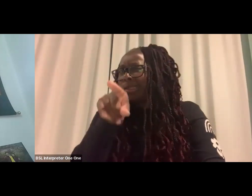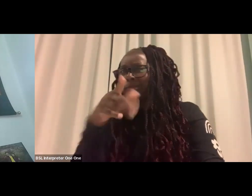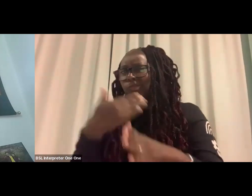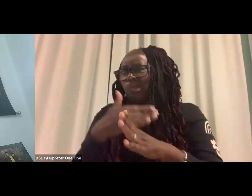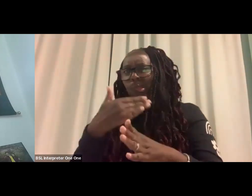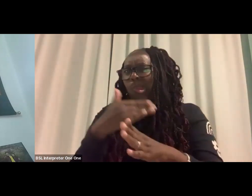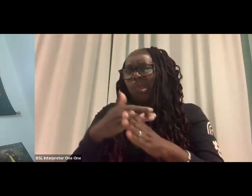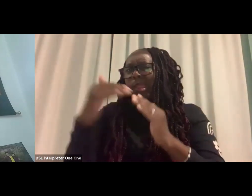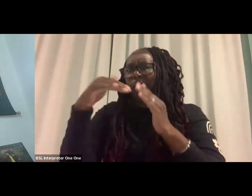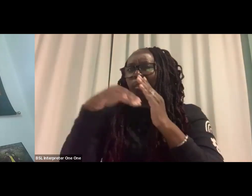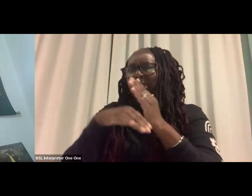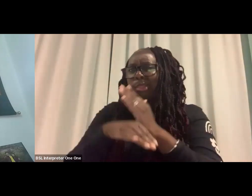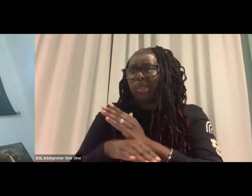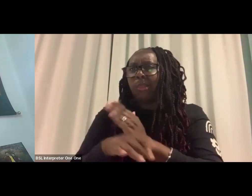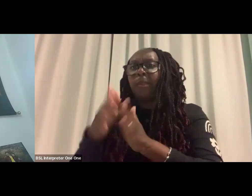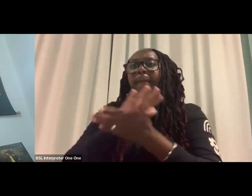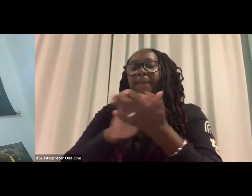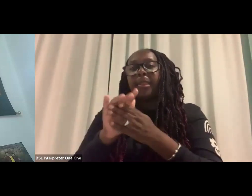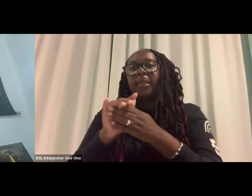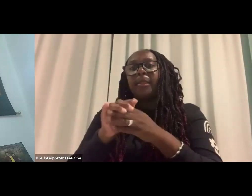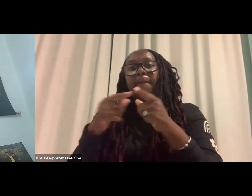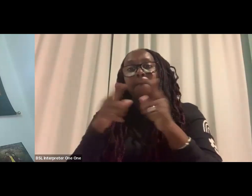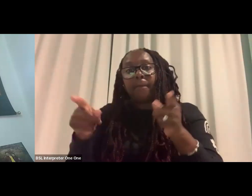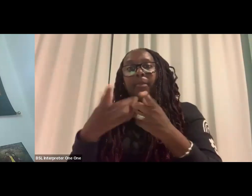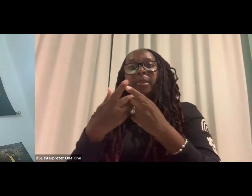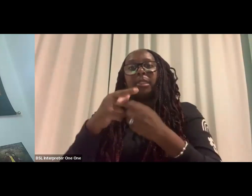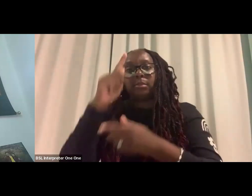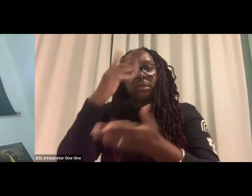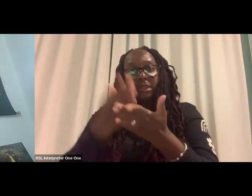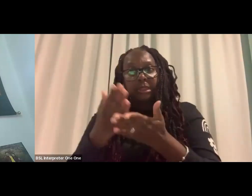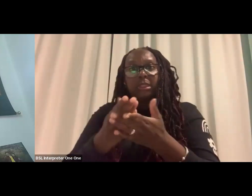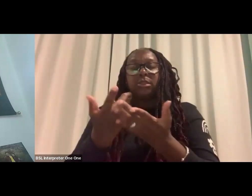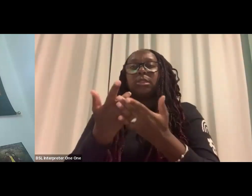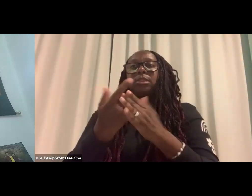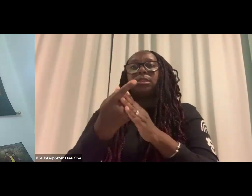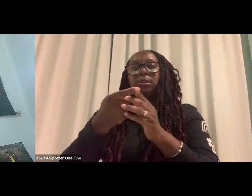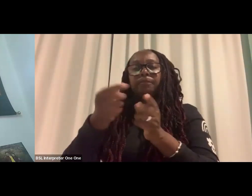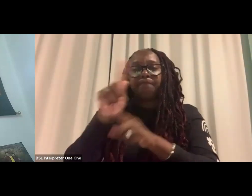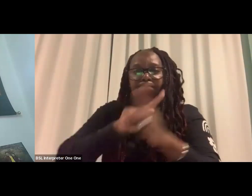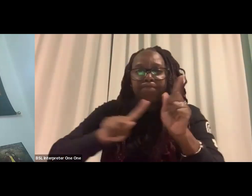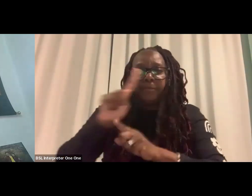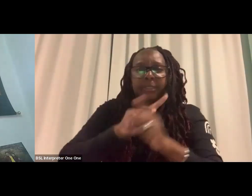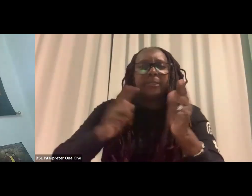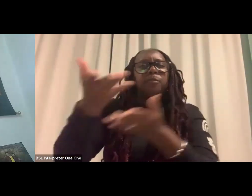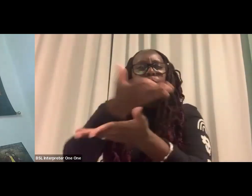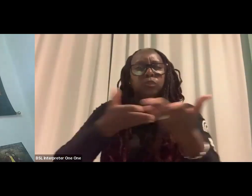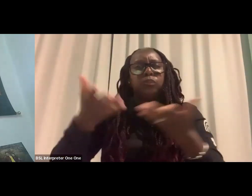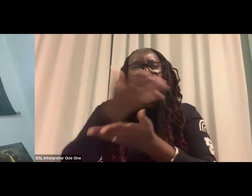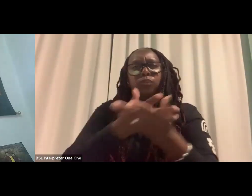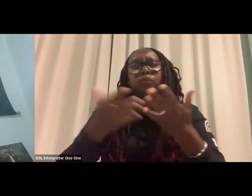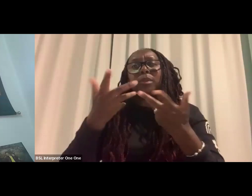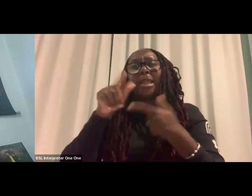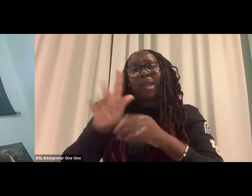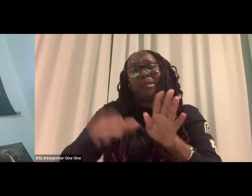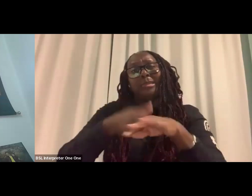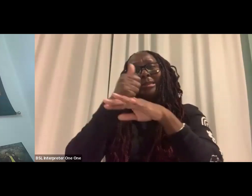domain, it prompts public decision and policy corrections. So this is how actually GNH helps, the